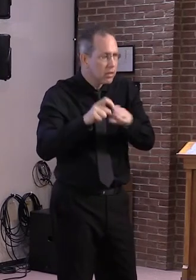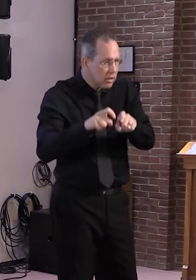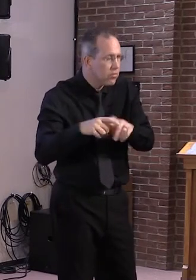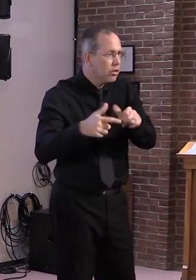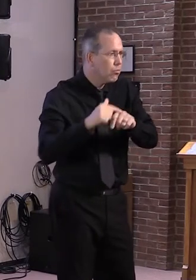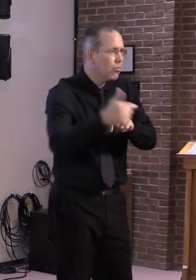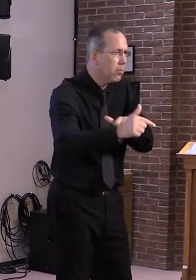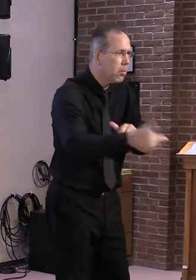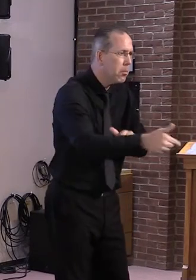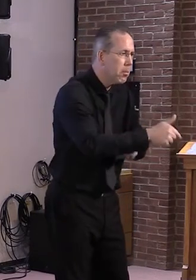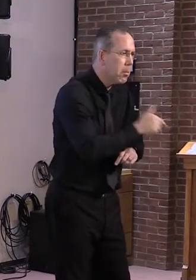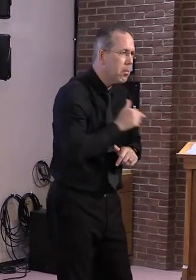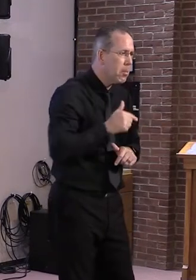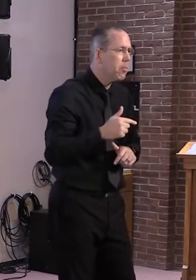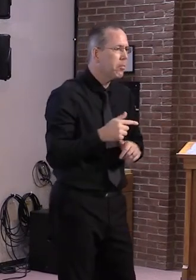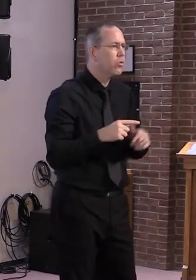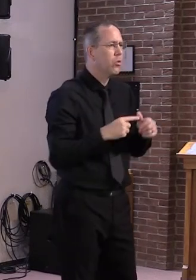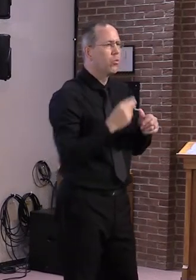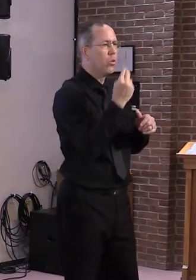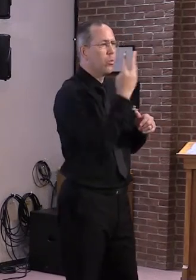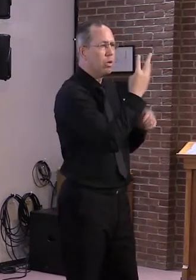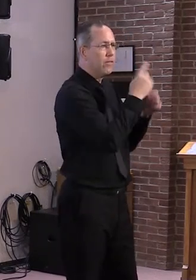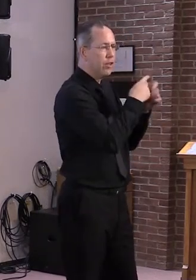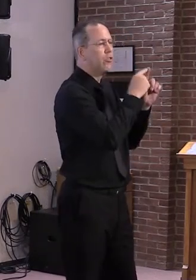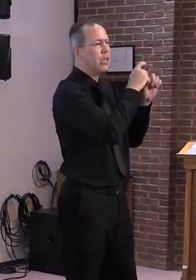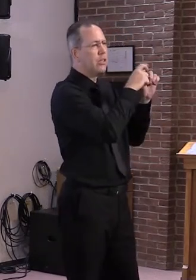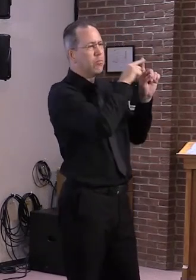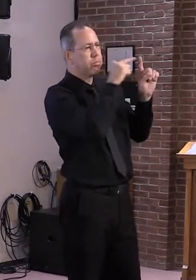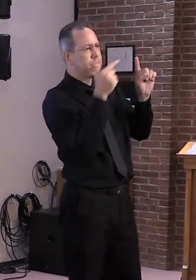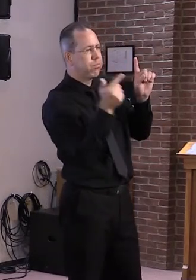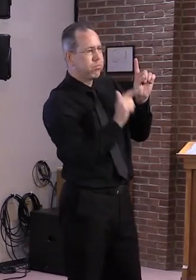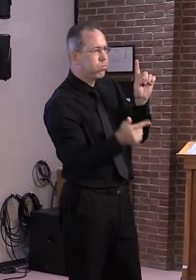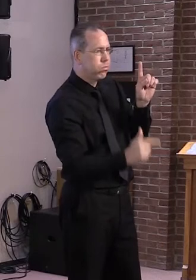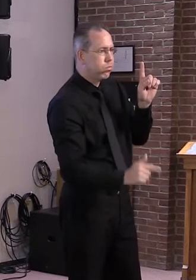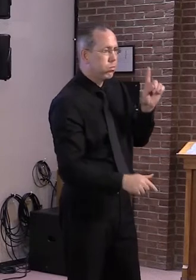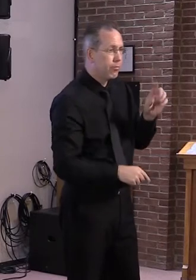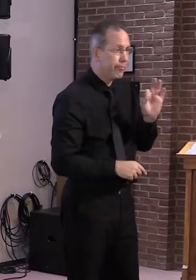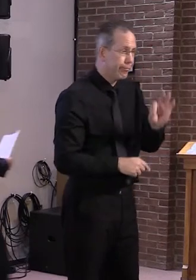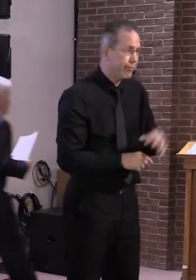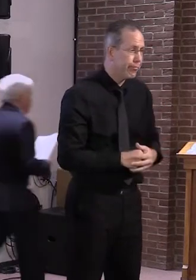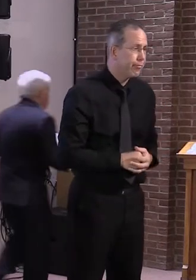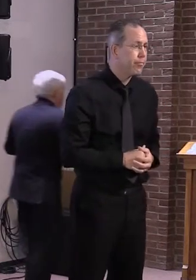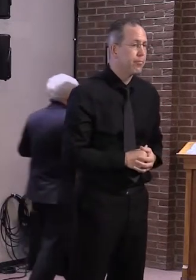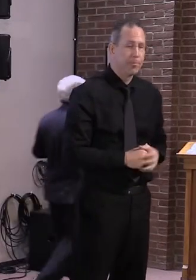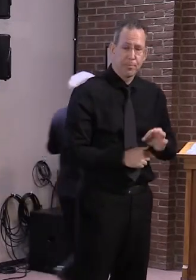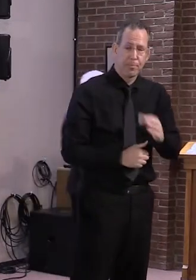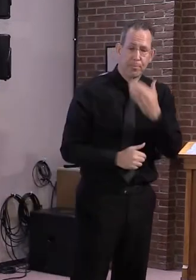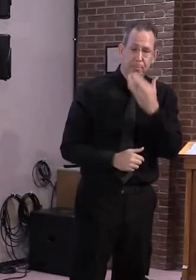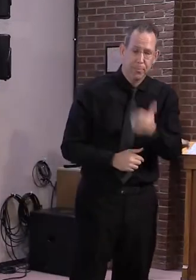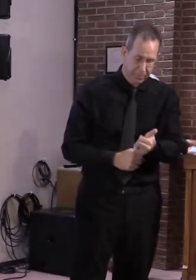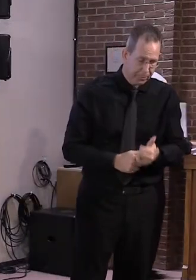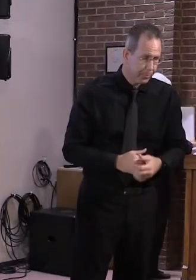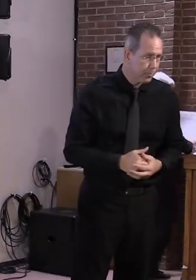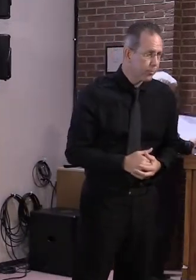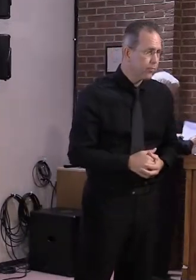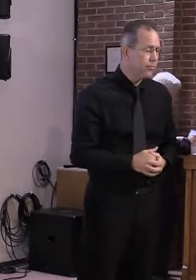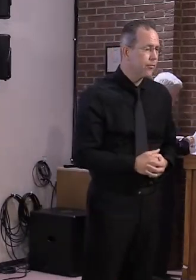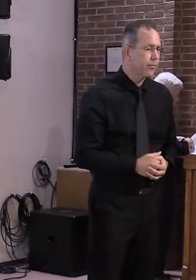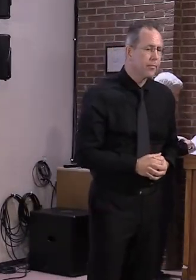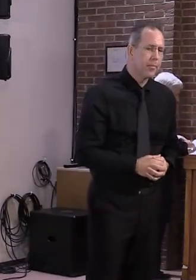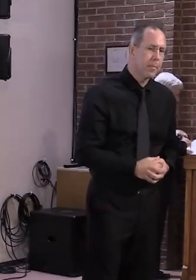Aaron. All right, thank you very much. Joe, the Barton Chronicle.